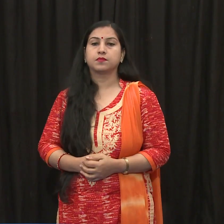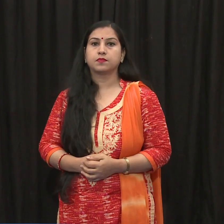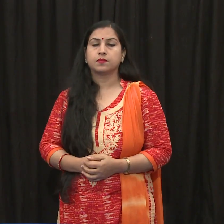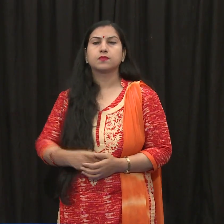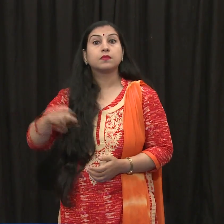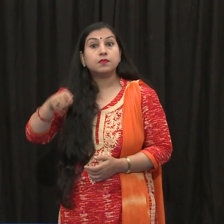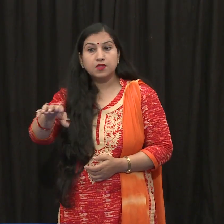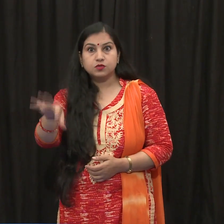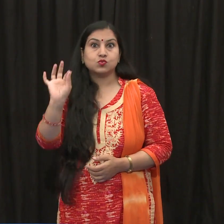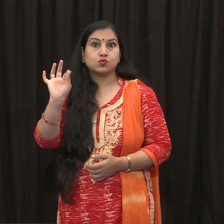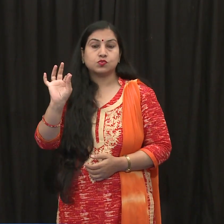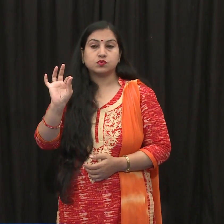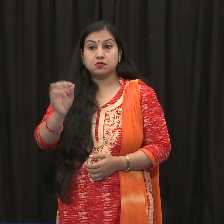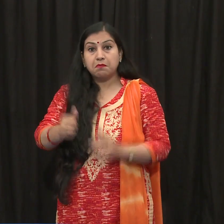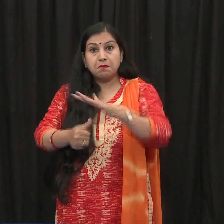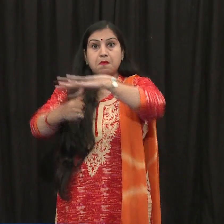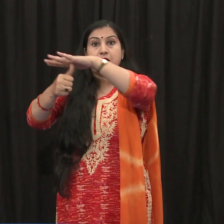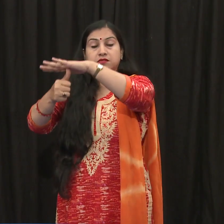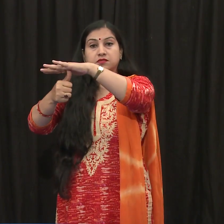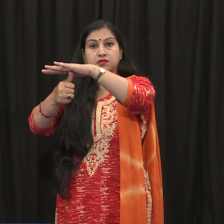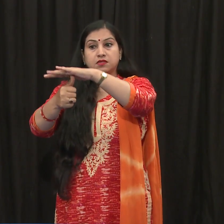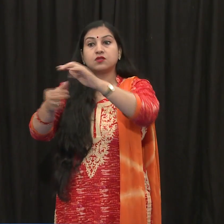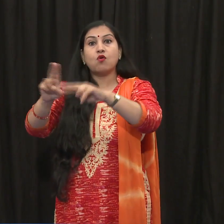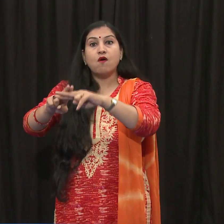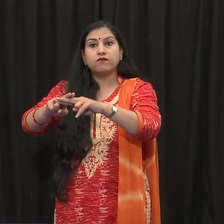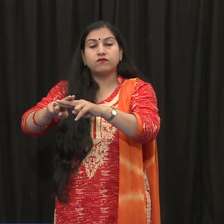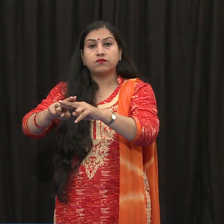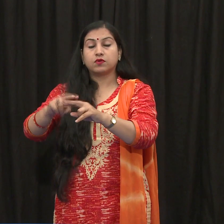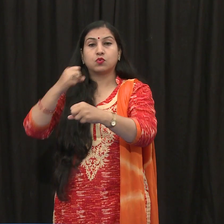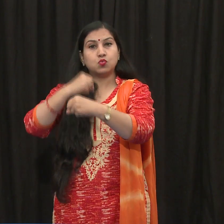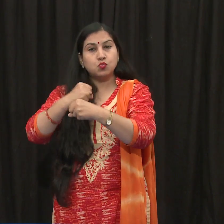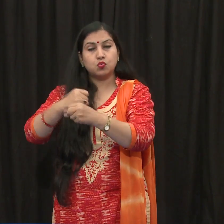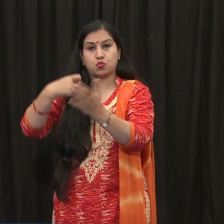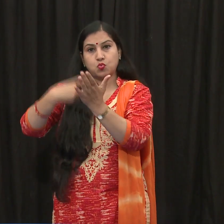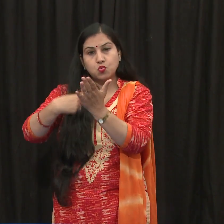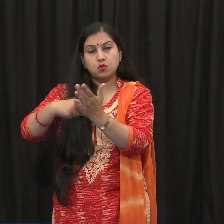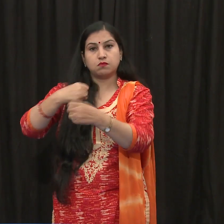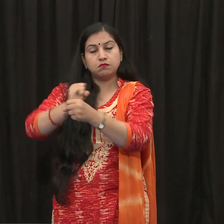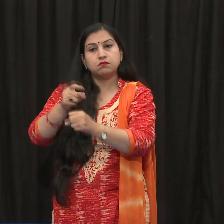was elected the President of Constituent Assembly.